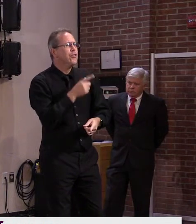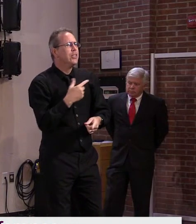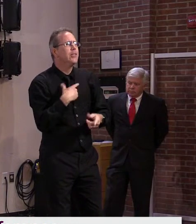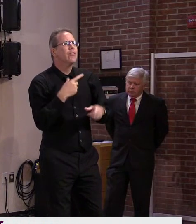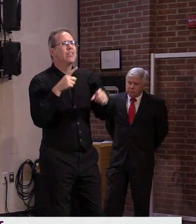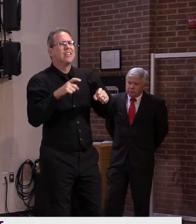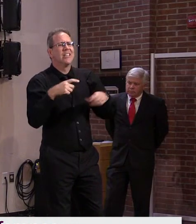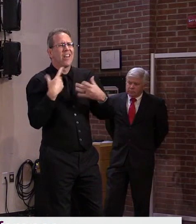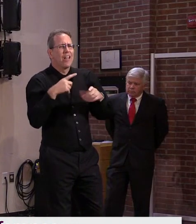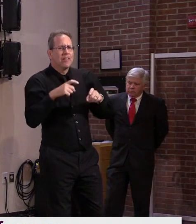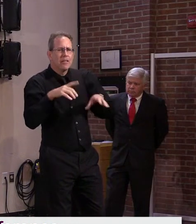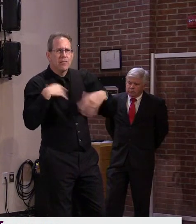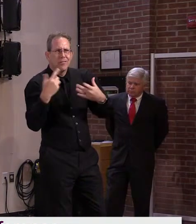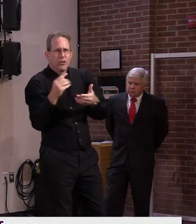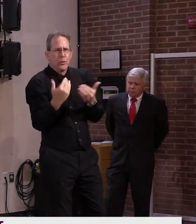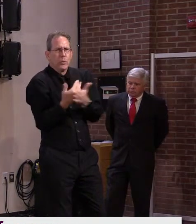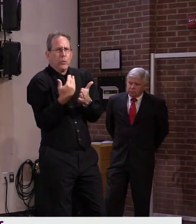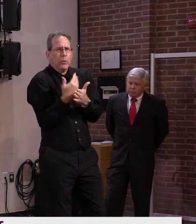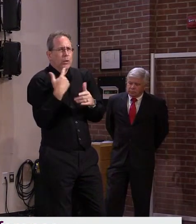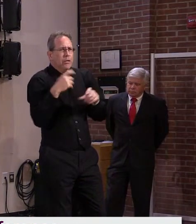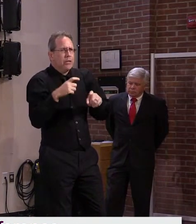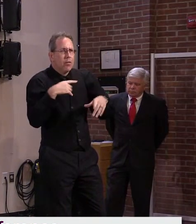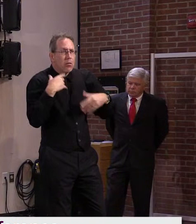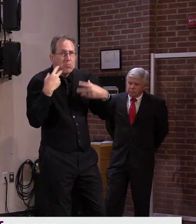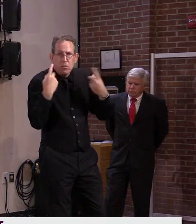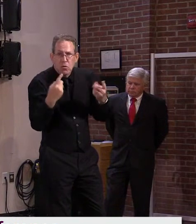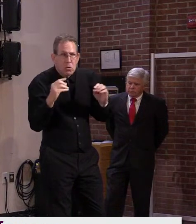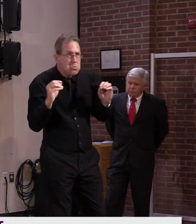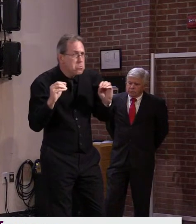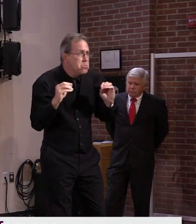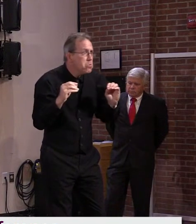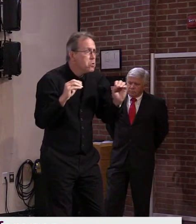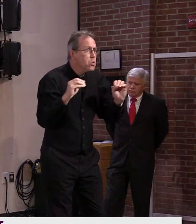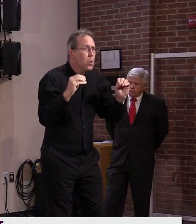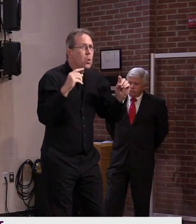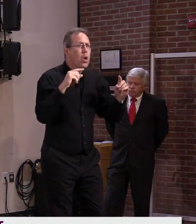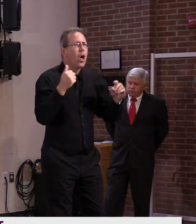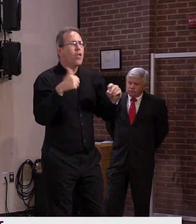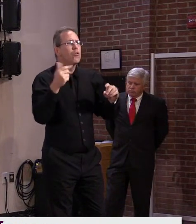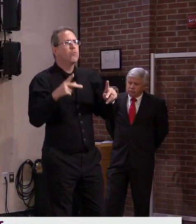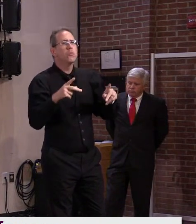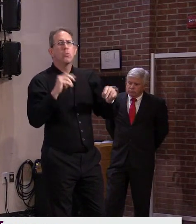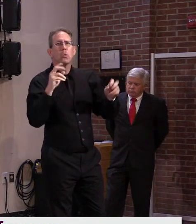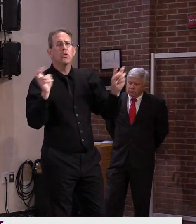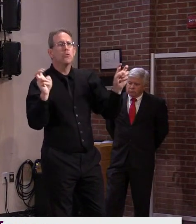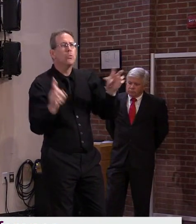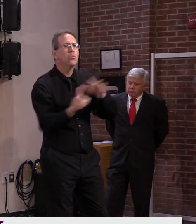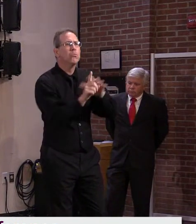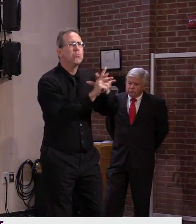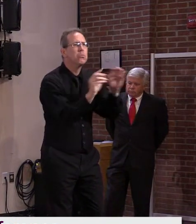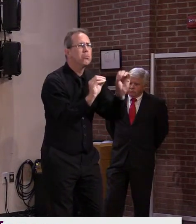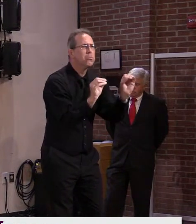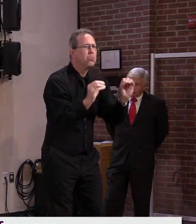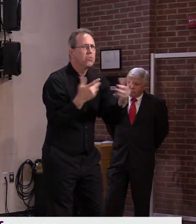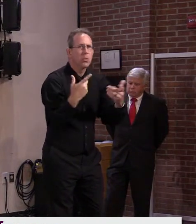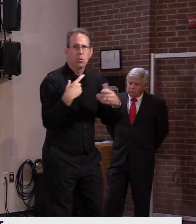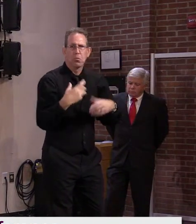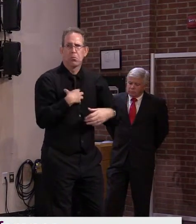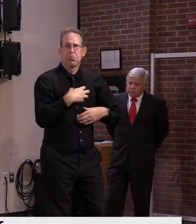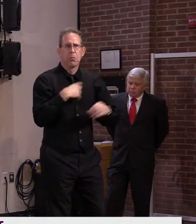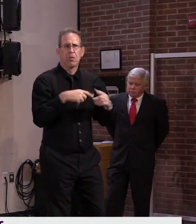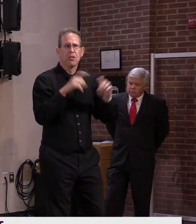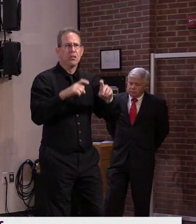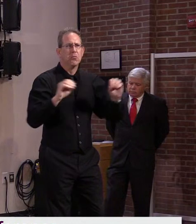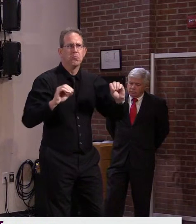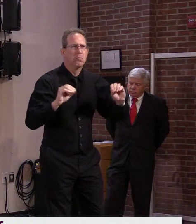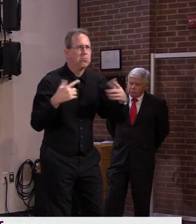So I am unaware of discipline that has been enforced based on a refusal to